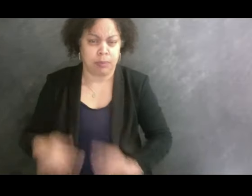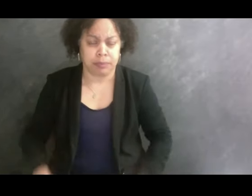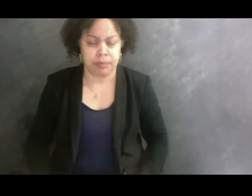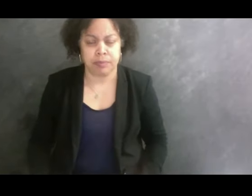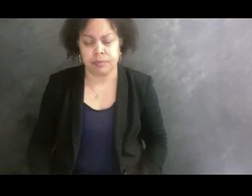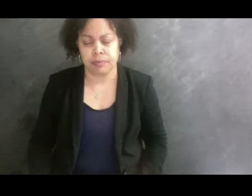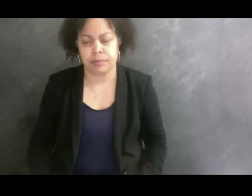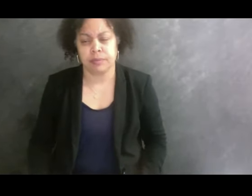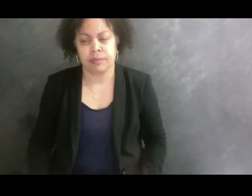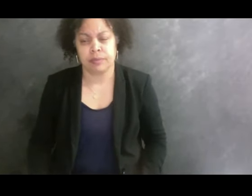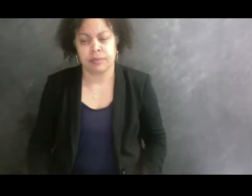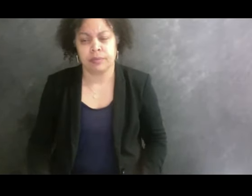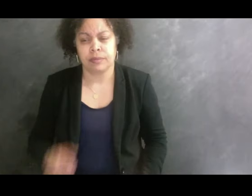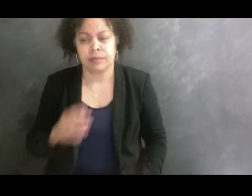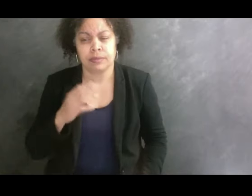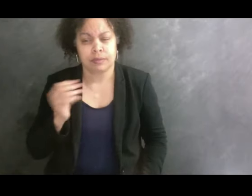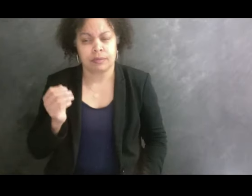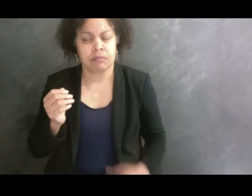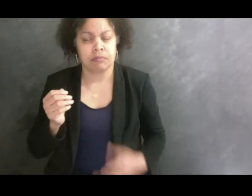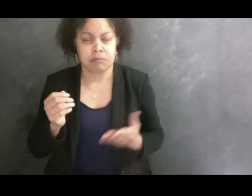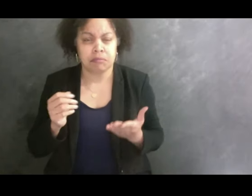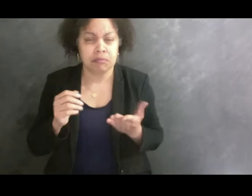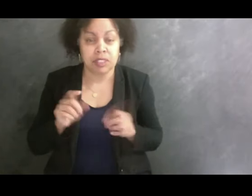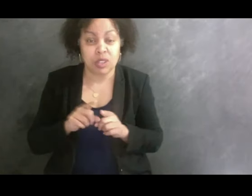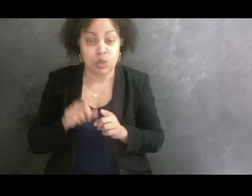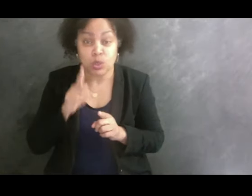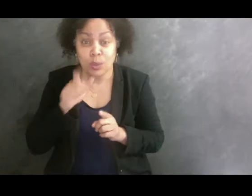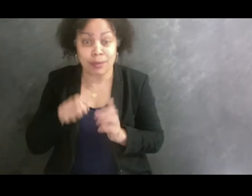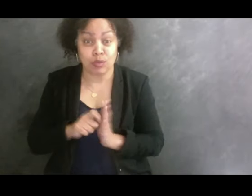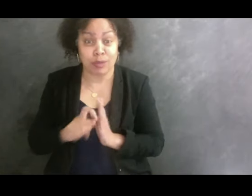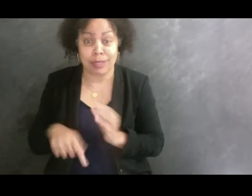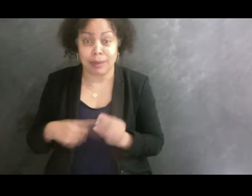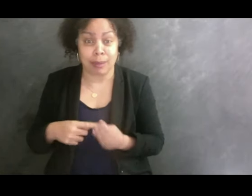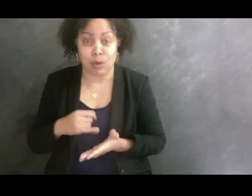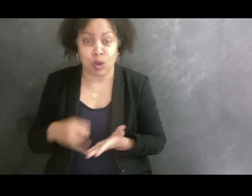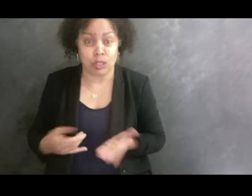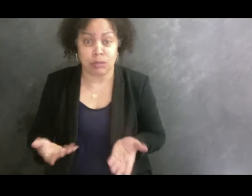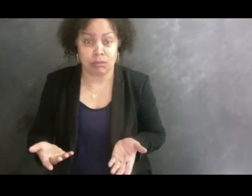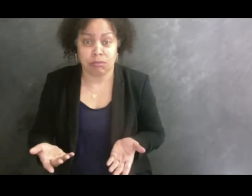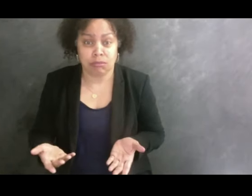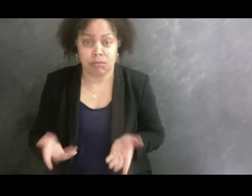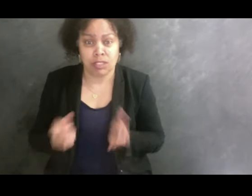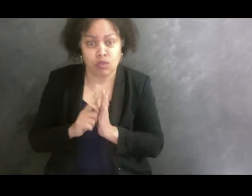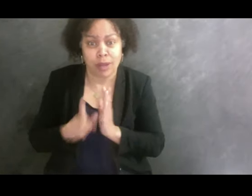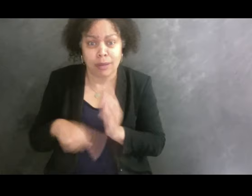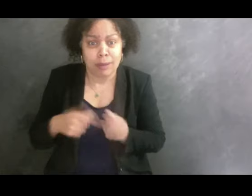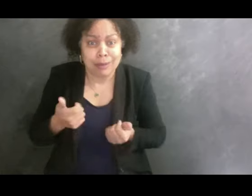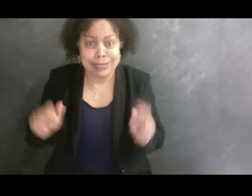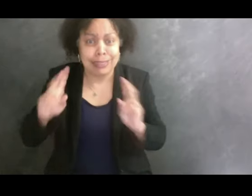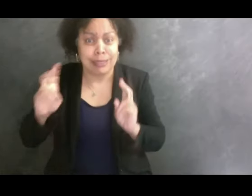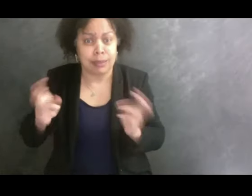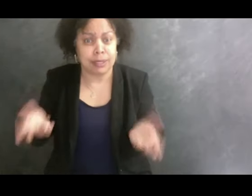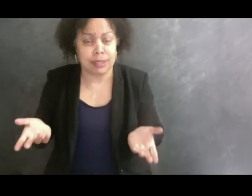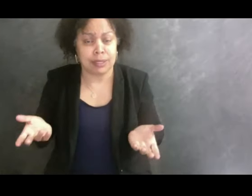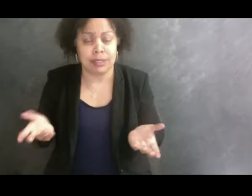Grant. You don't have to be writing about art. You can be writing about anything. So you can be